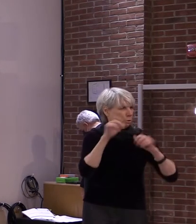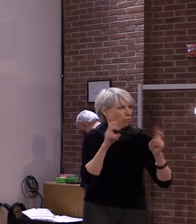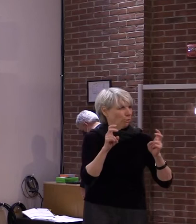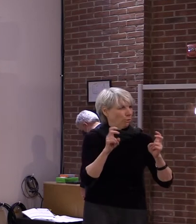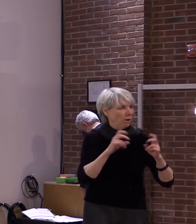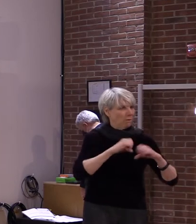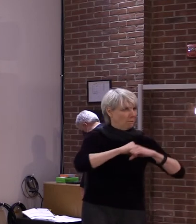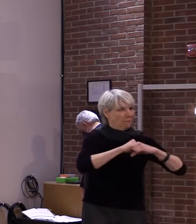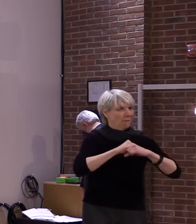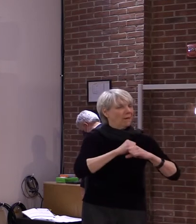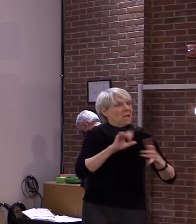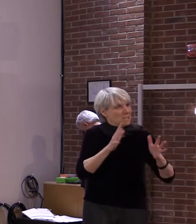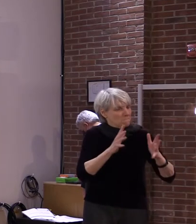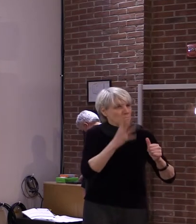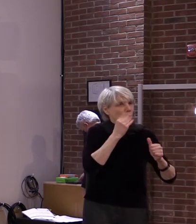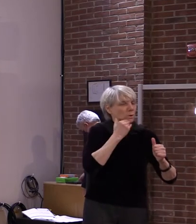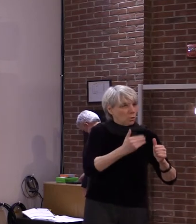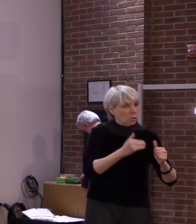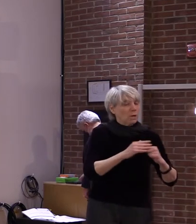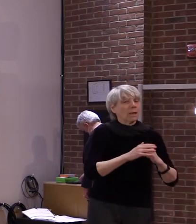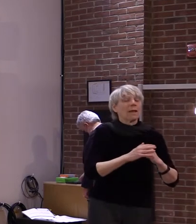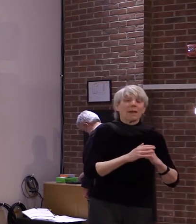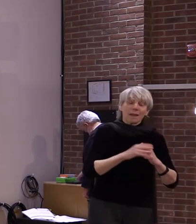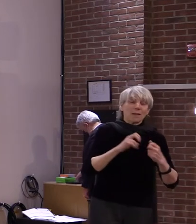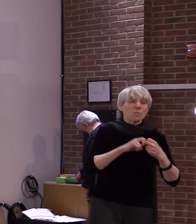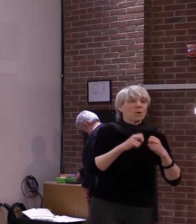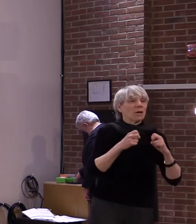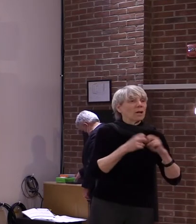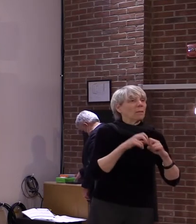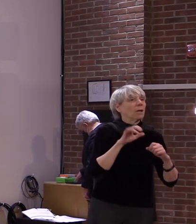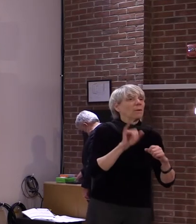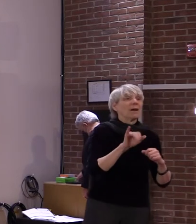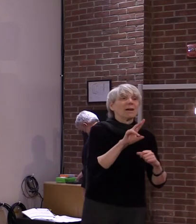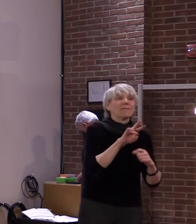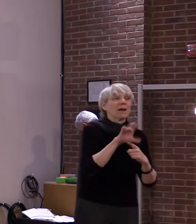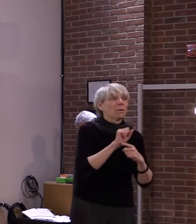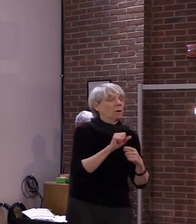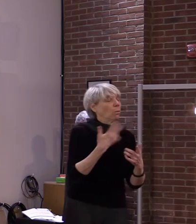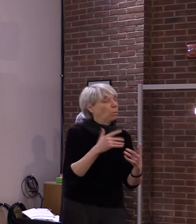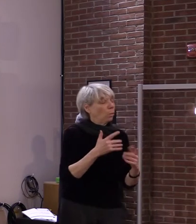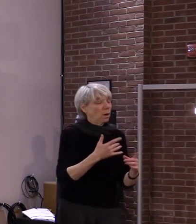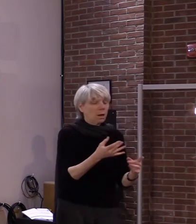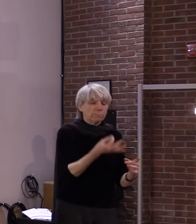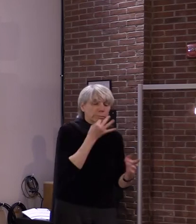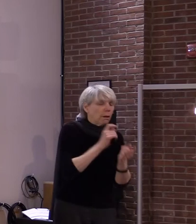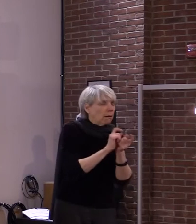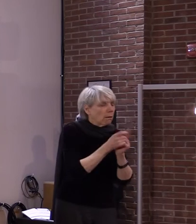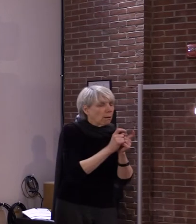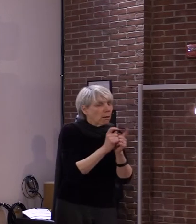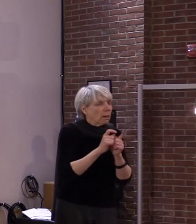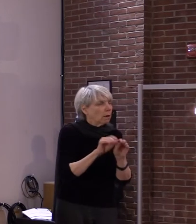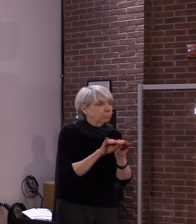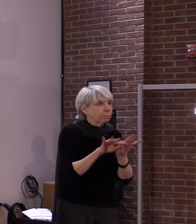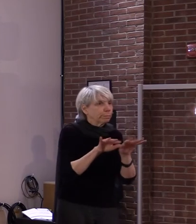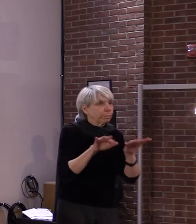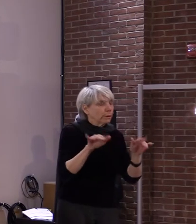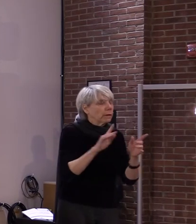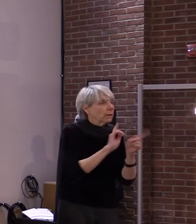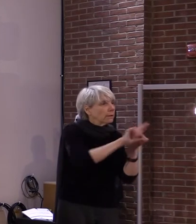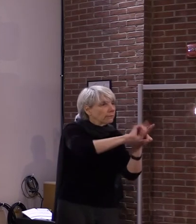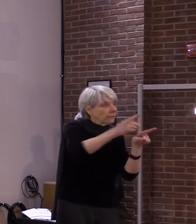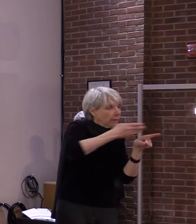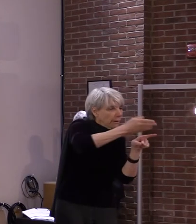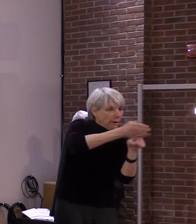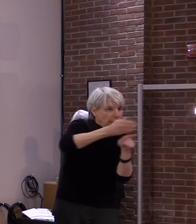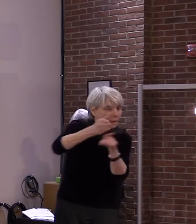because you're talking about a virus that tends to mutate and it will show the impact of the mutation even more when